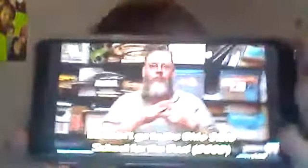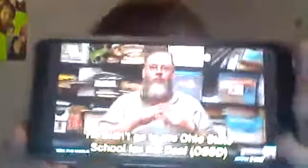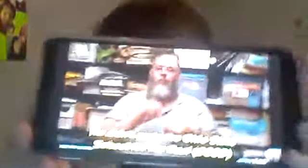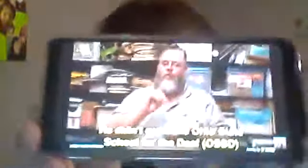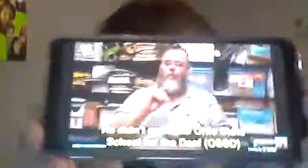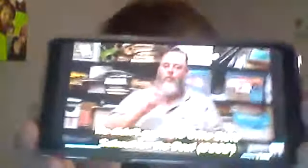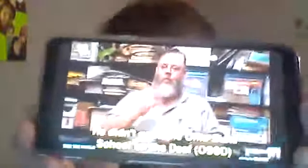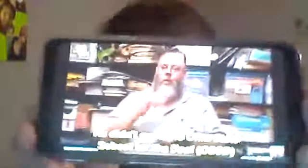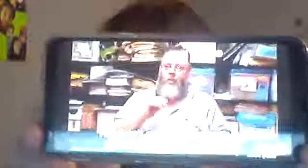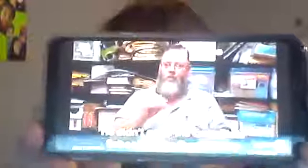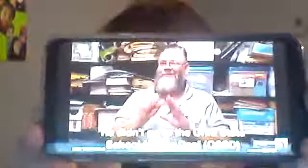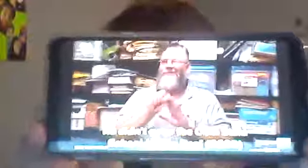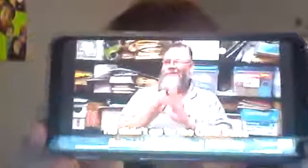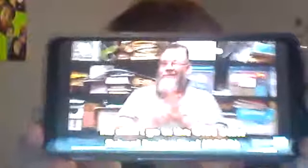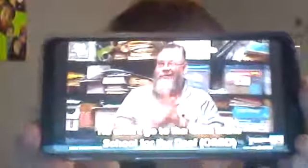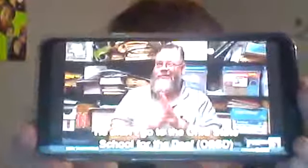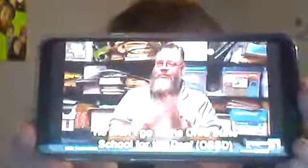Baby, you gotta stop bumping mama, okay?